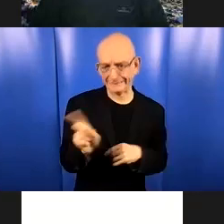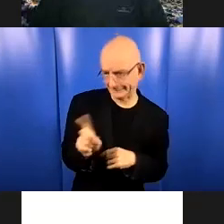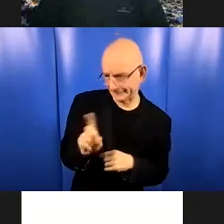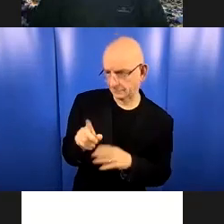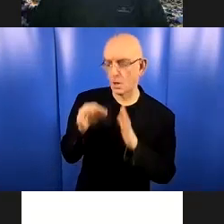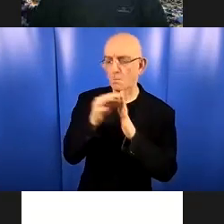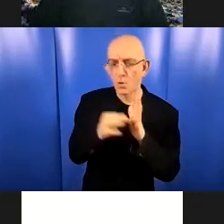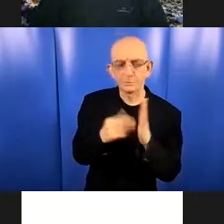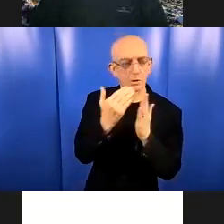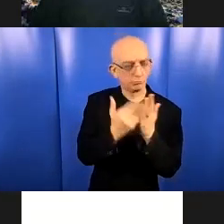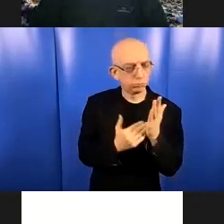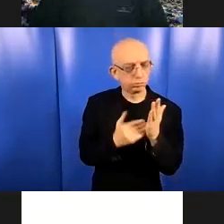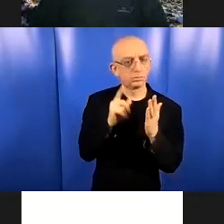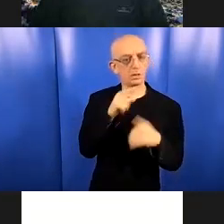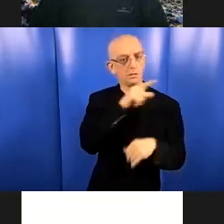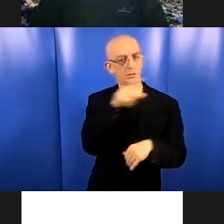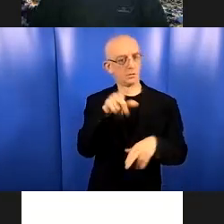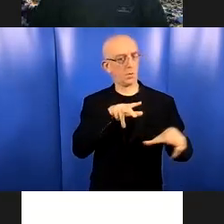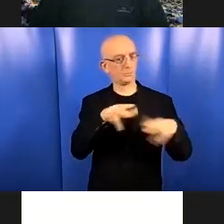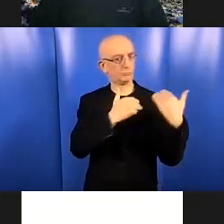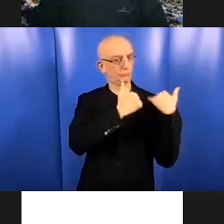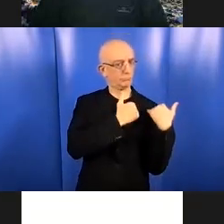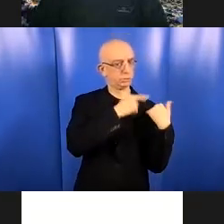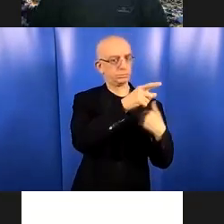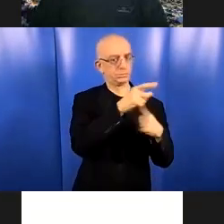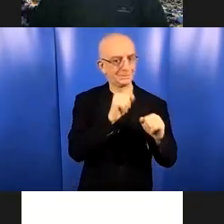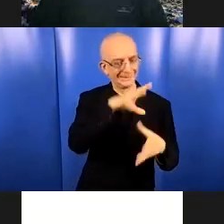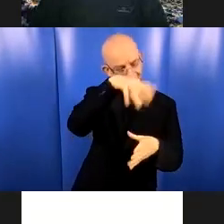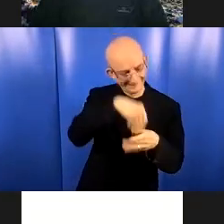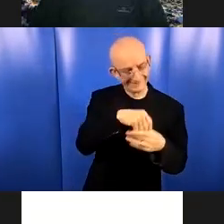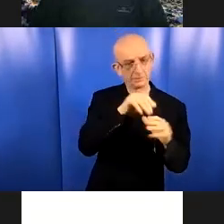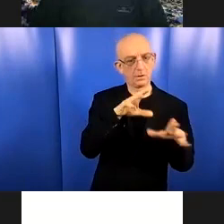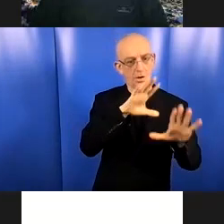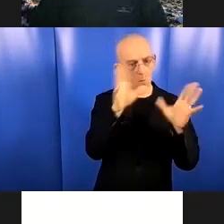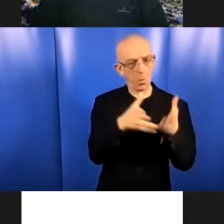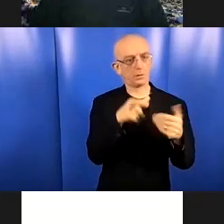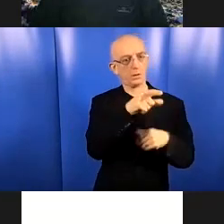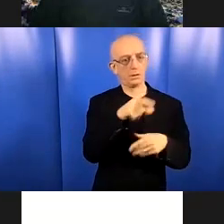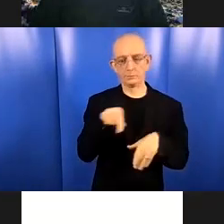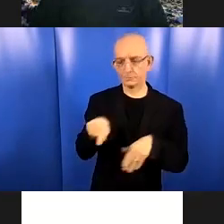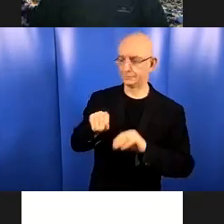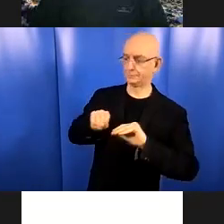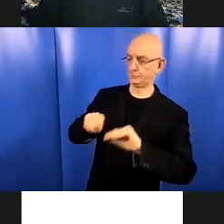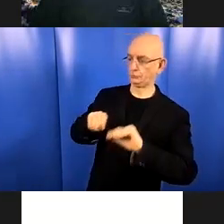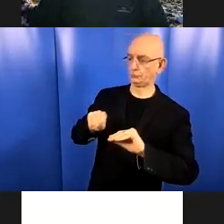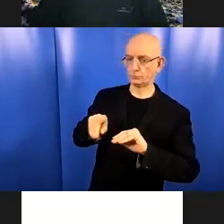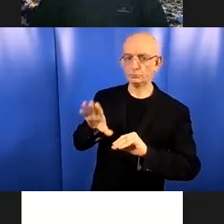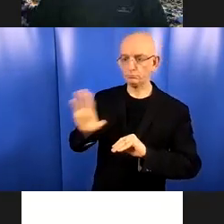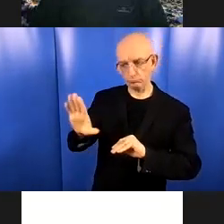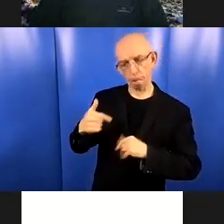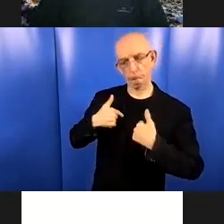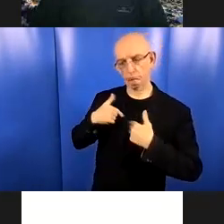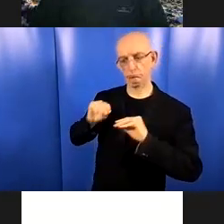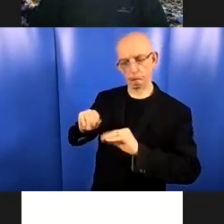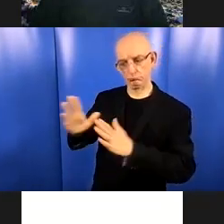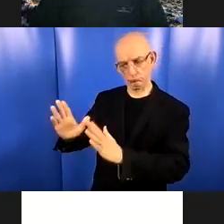and accessible for children and persons with disabilities.